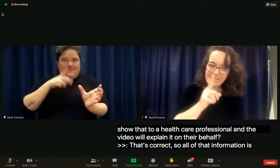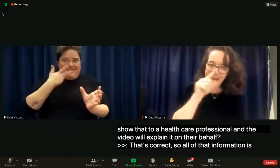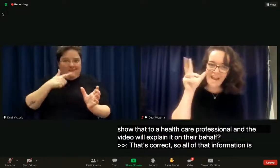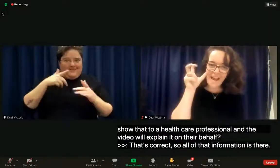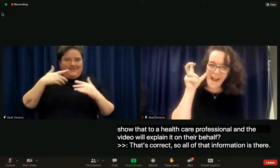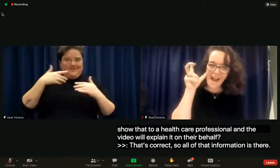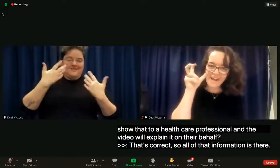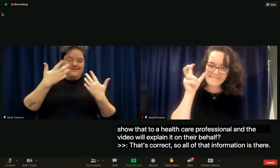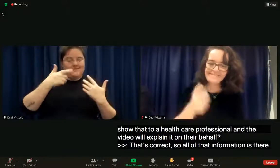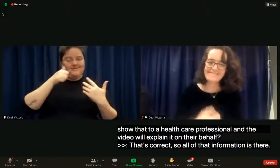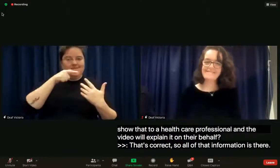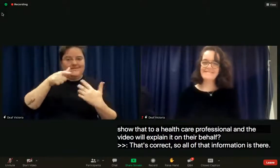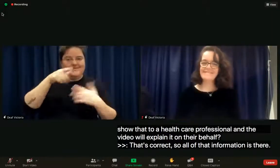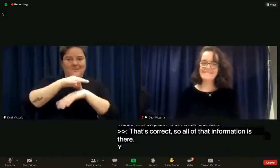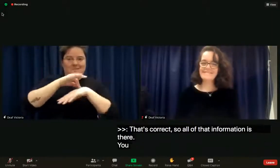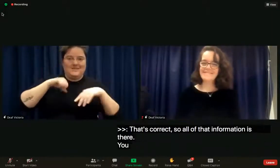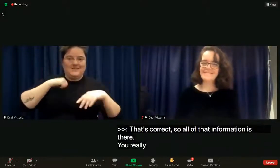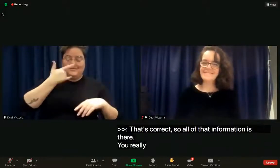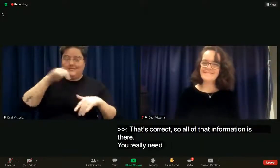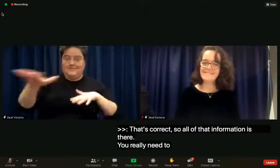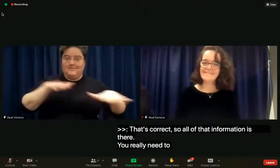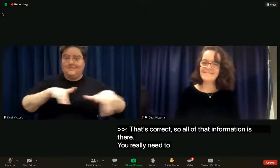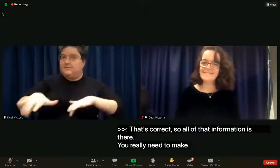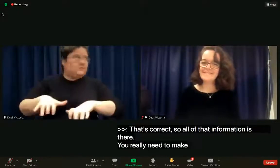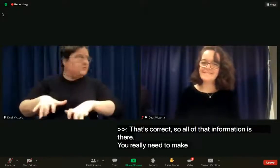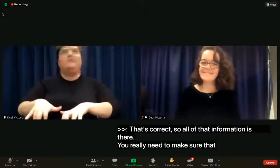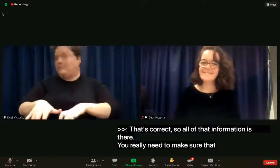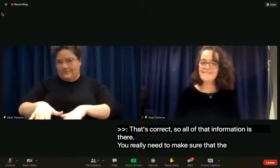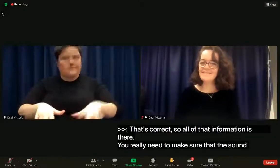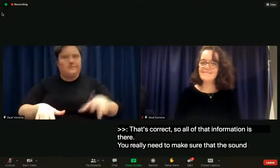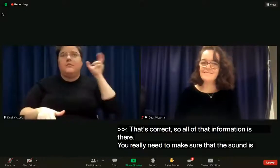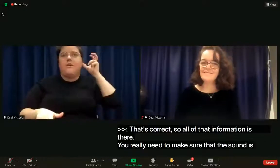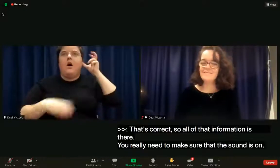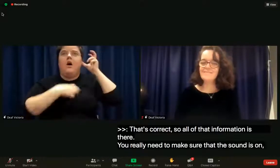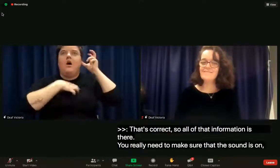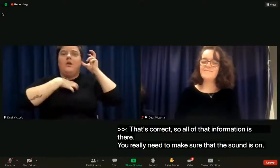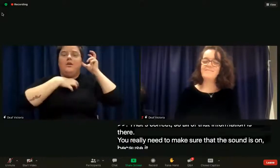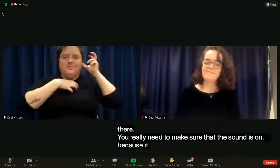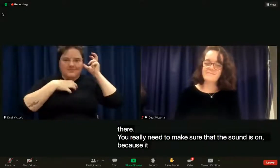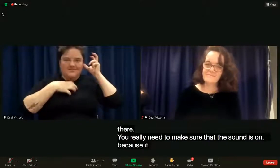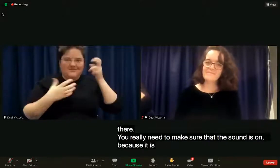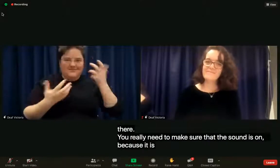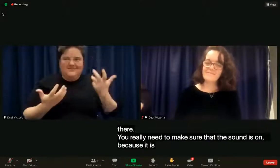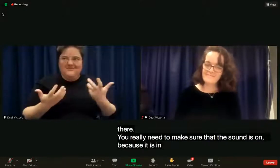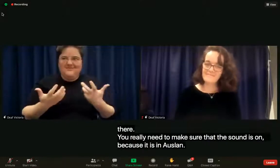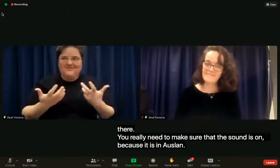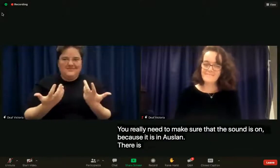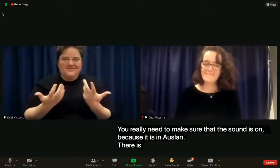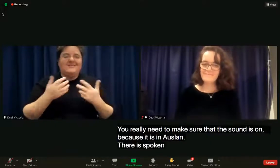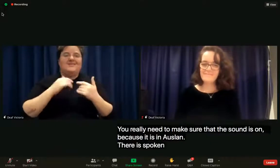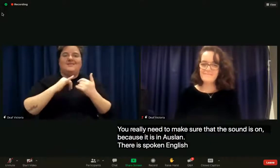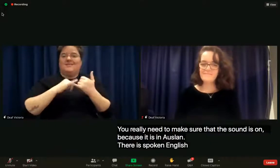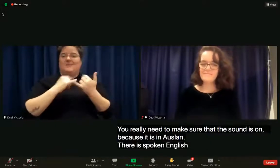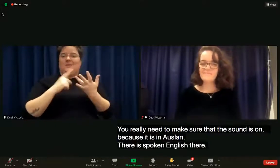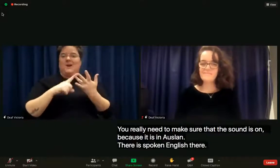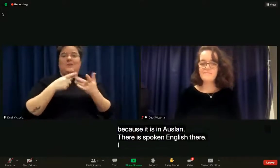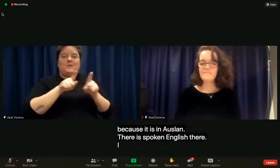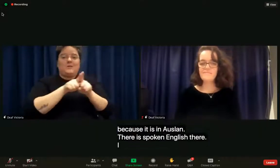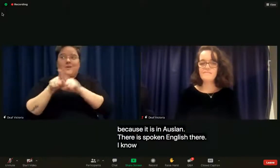that their sound is on, because it is in Auslan. There is spoken English there. I know that often receptionists are very busy and they might kind of